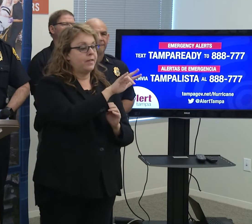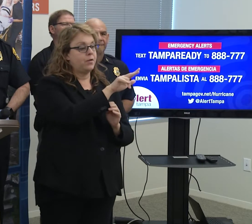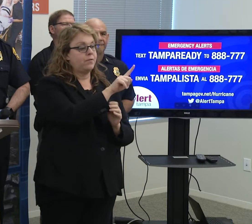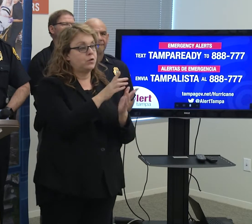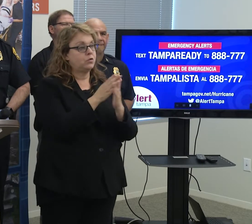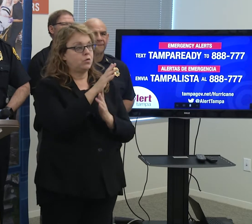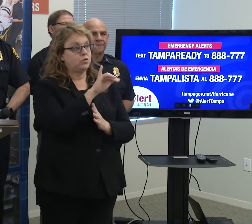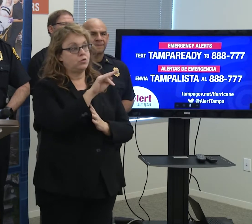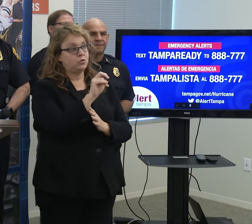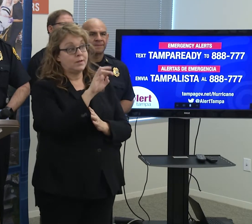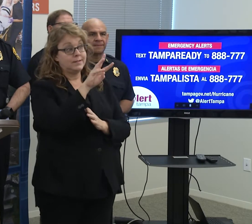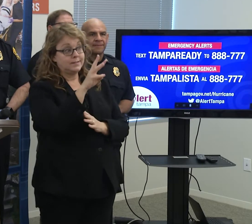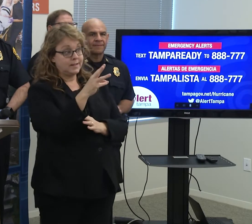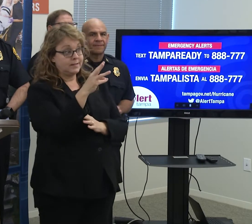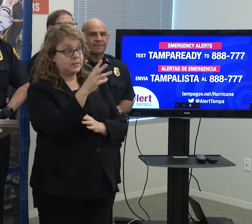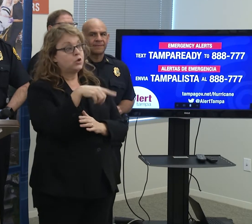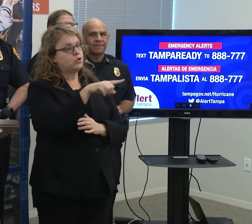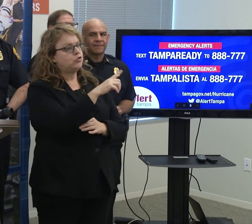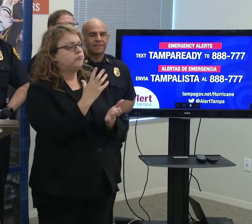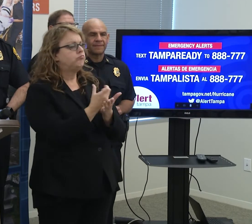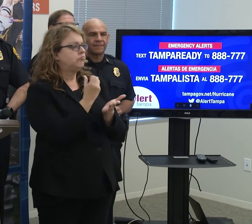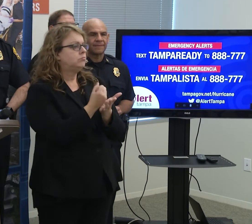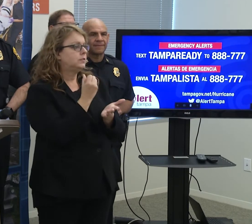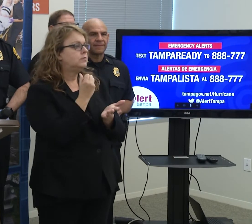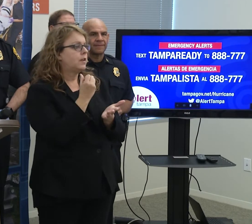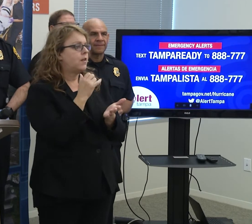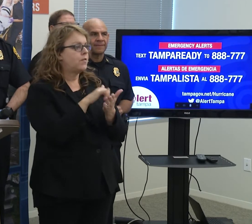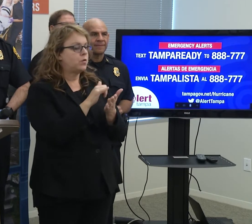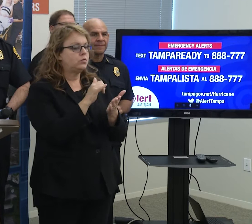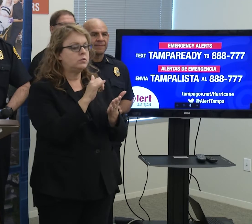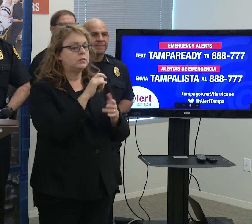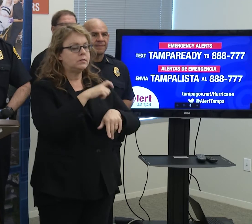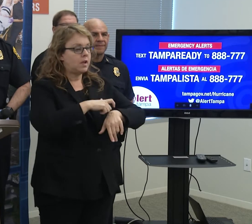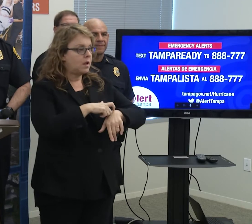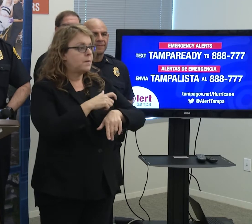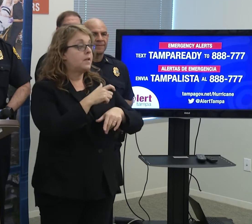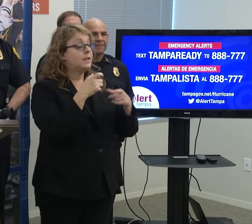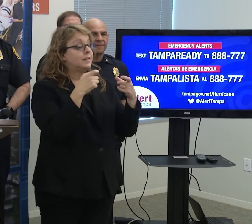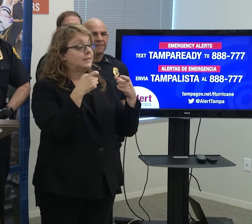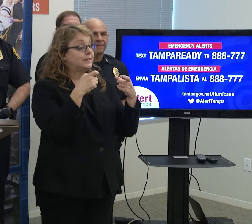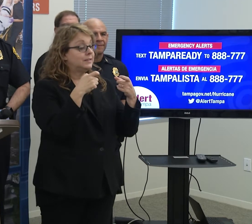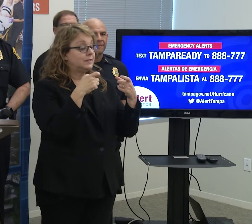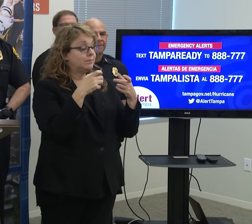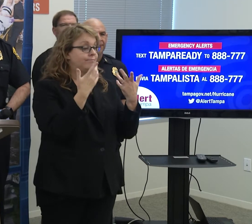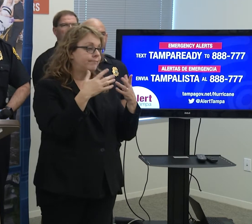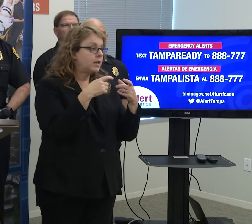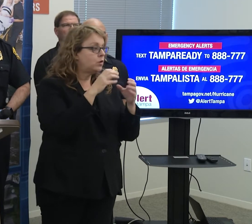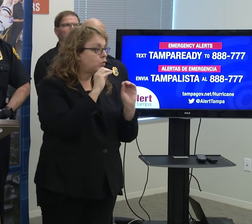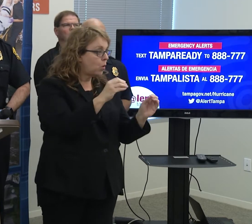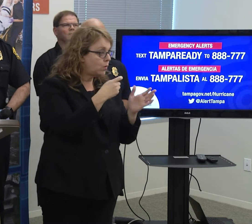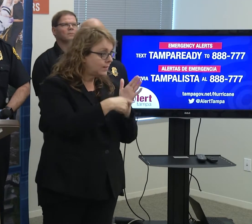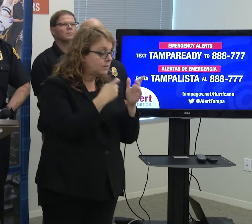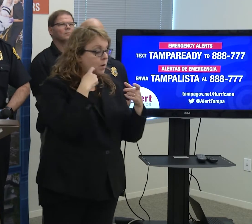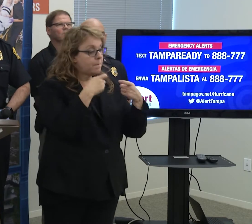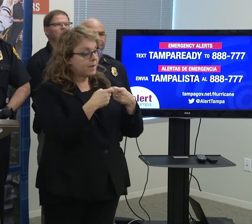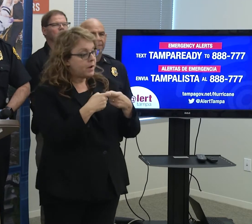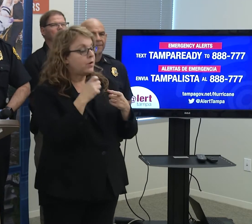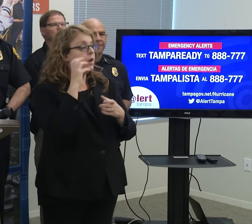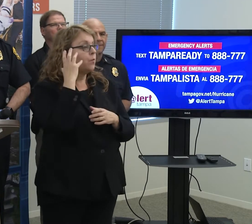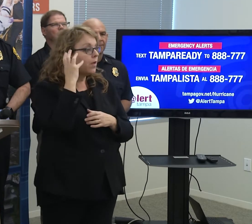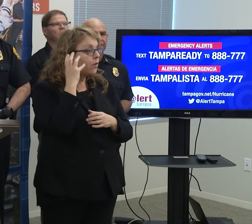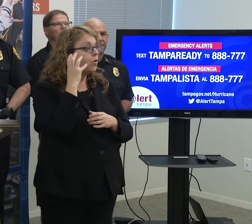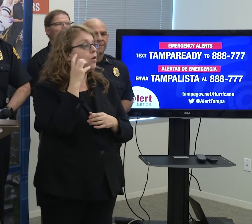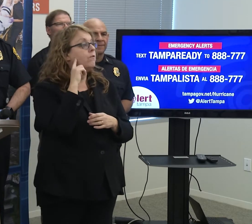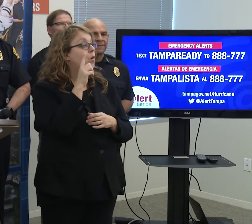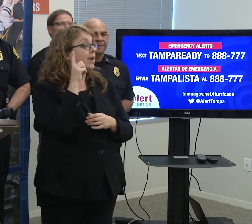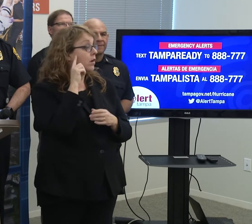June 6th, and everyone should take advantage of that. These items that are tax-free include batteries, weather radios, which are very,